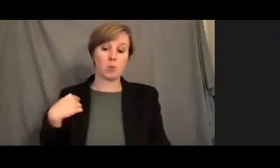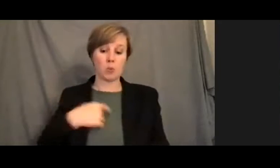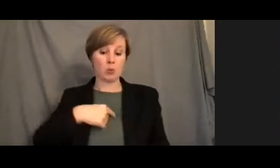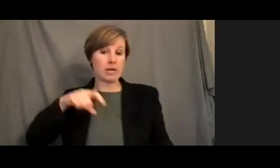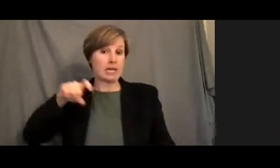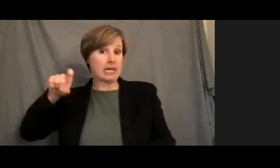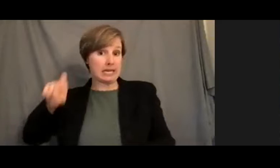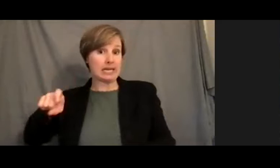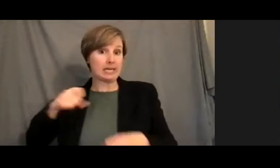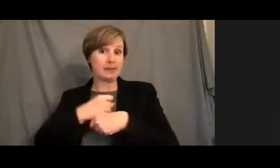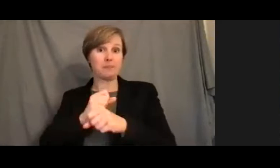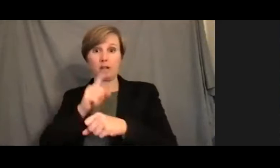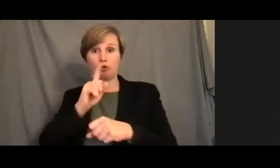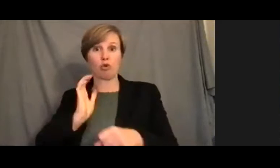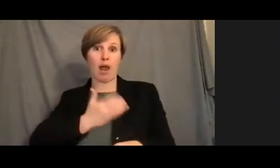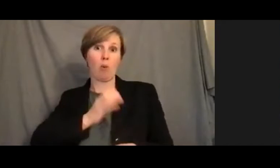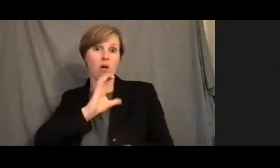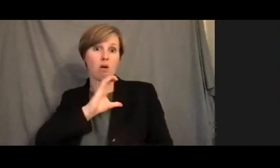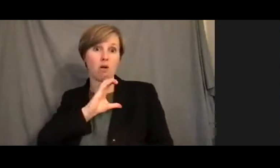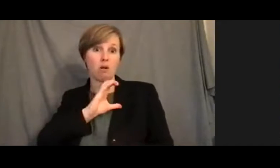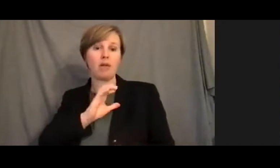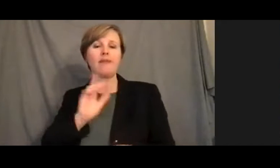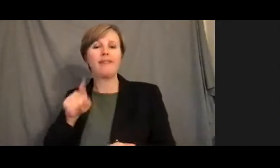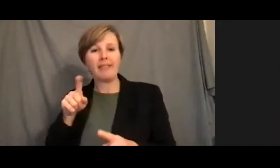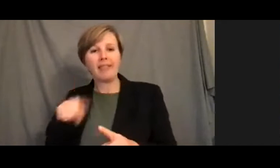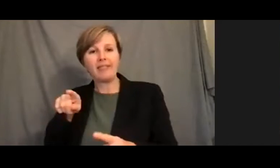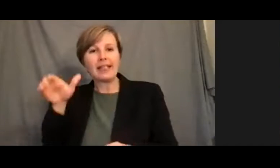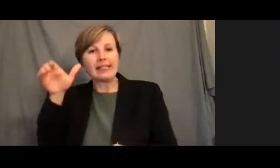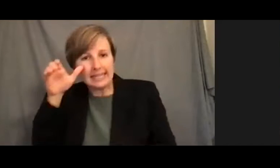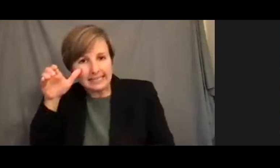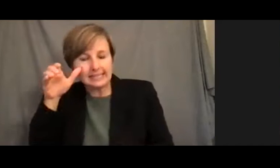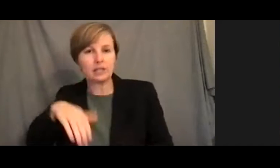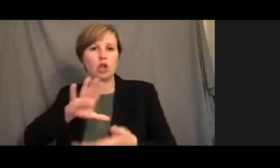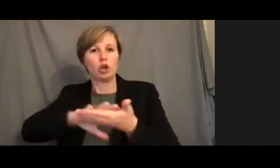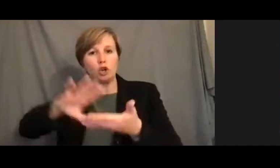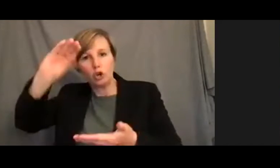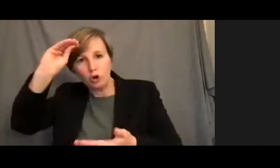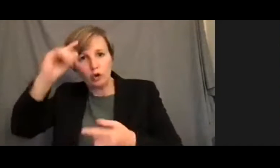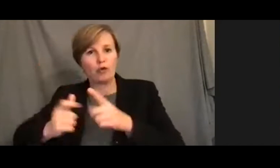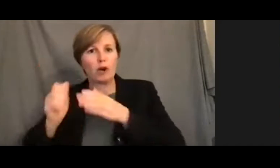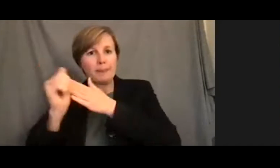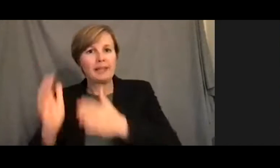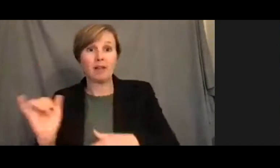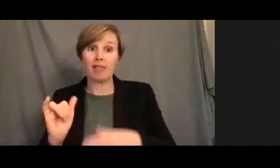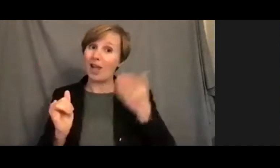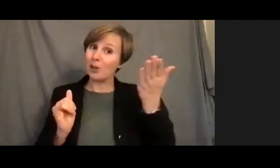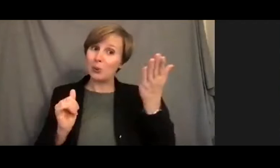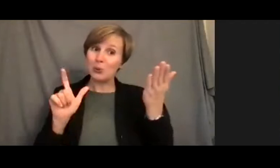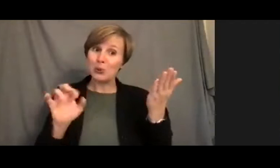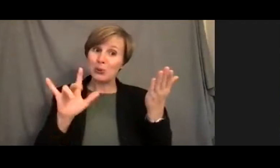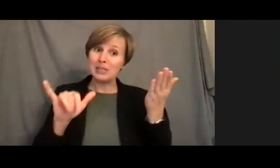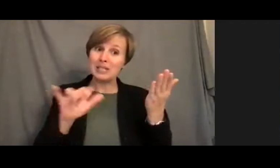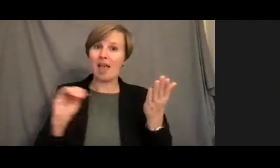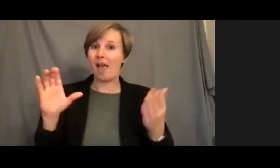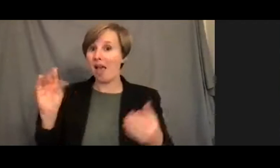to make sure our law enforcement listens and learns from leaders like you, Lucy, and